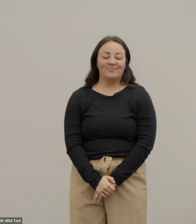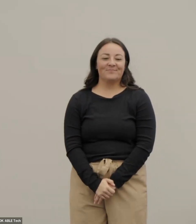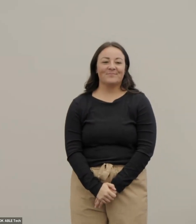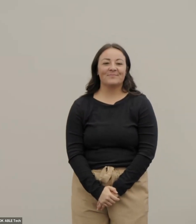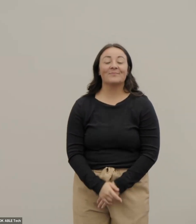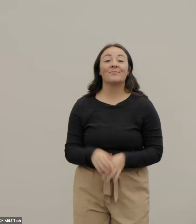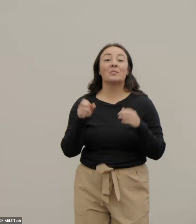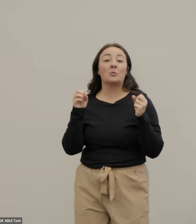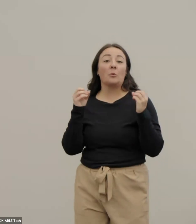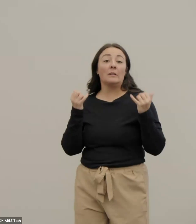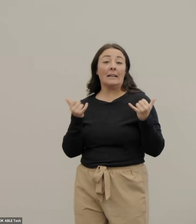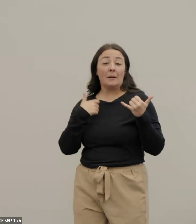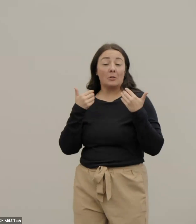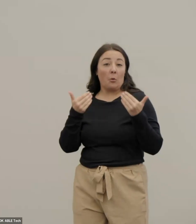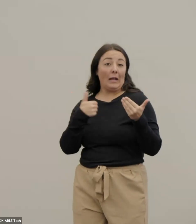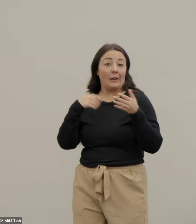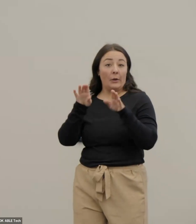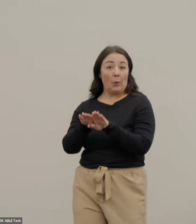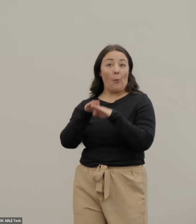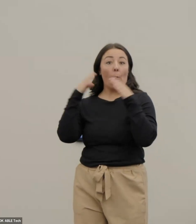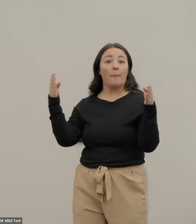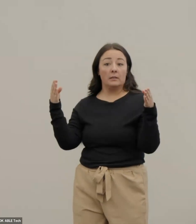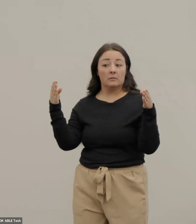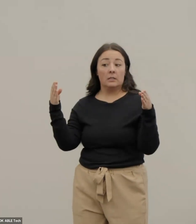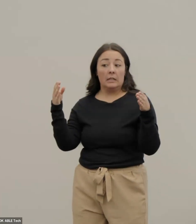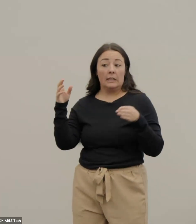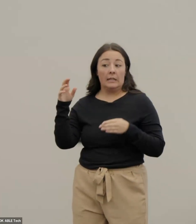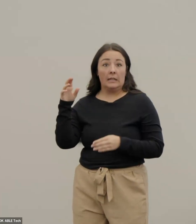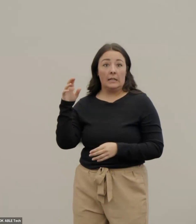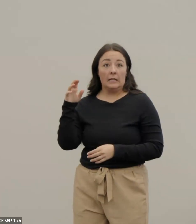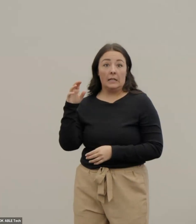So I'm going to open NVDA.